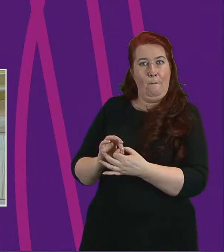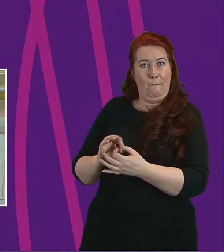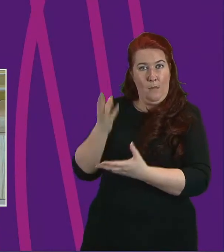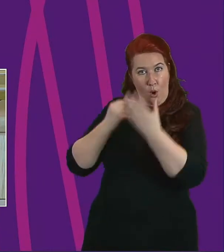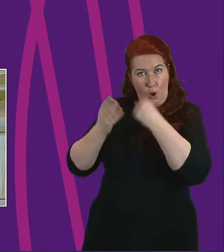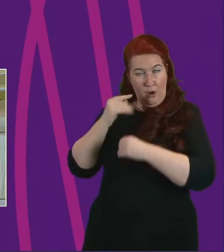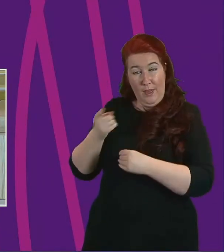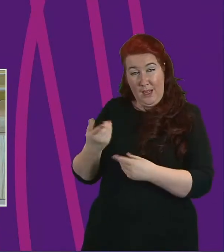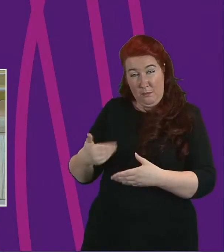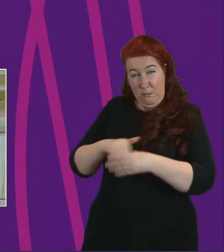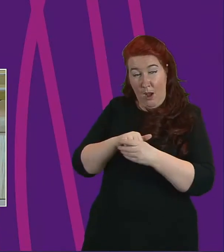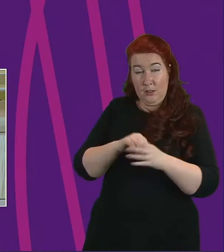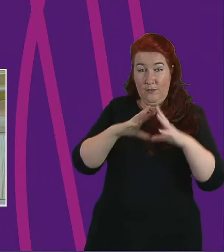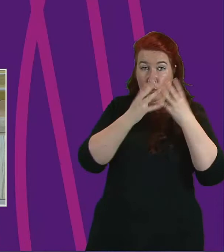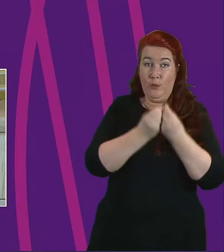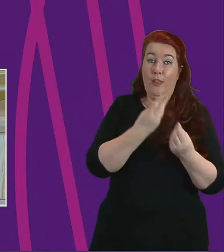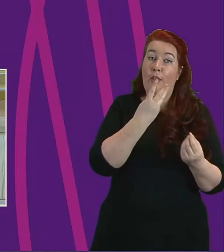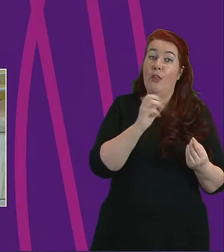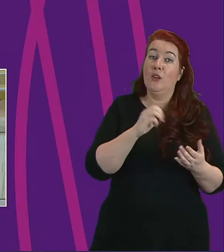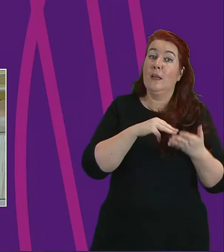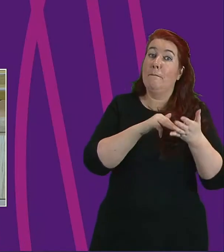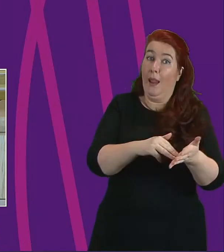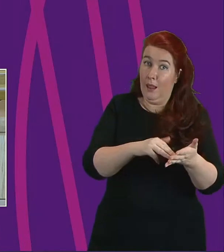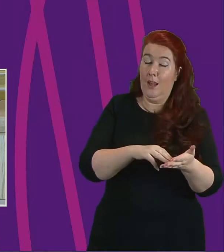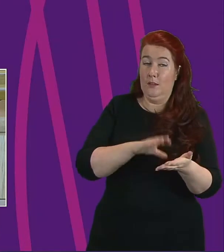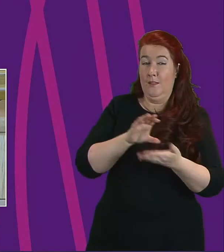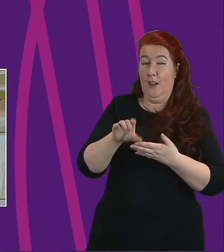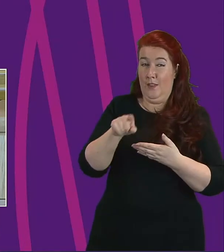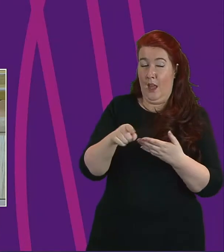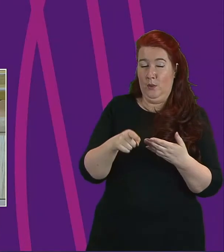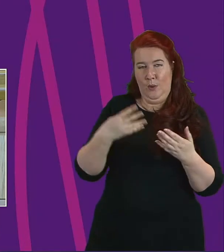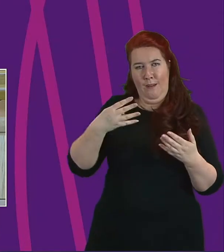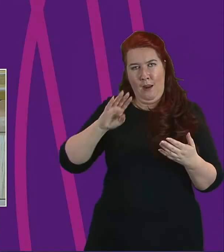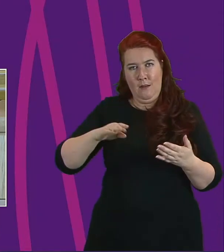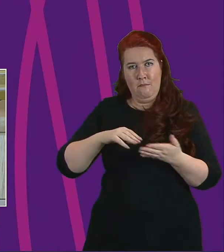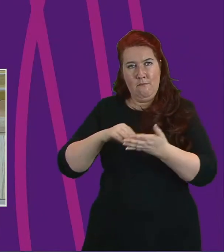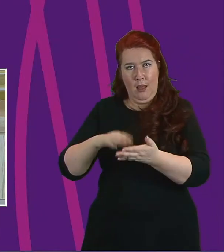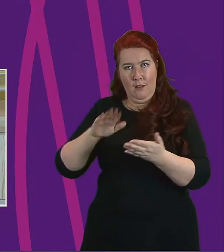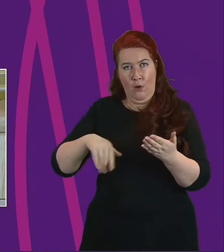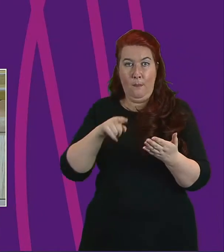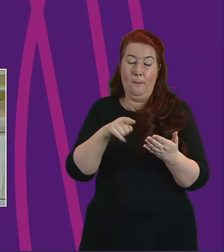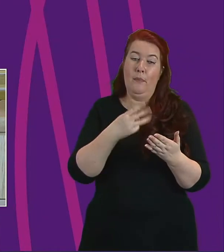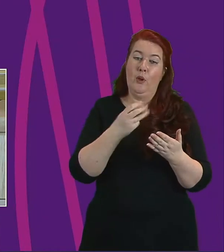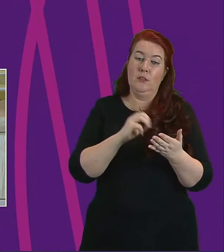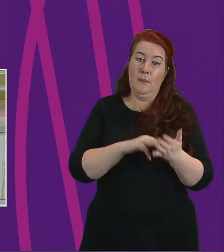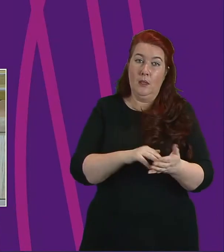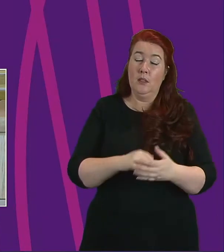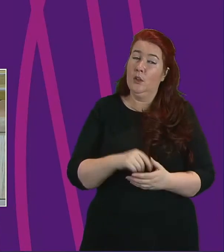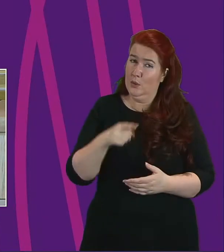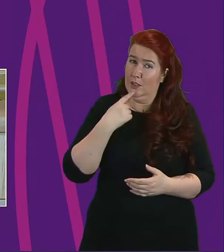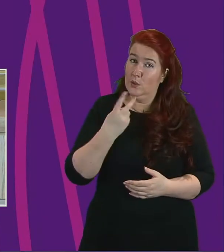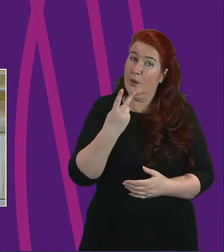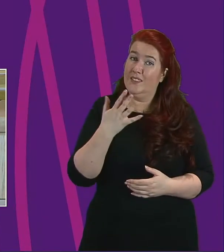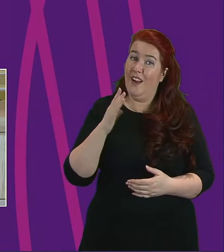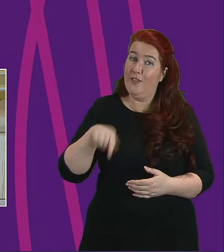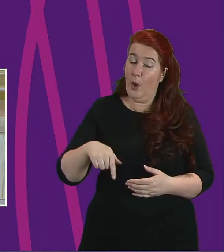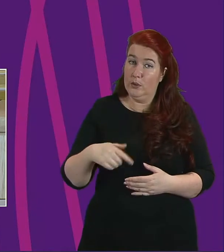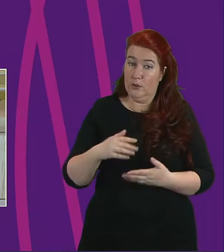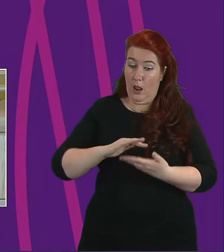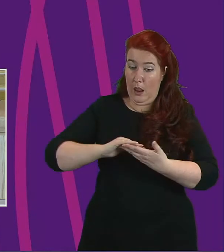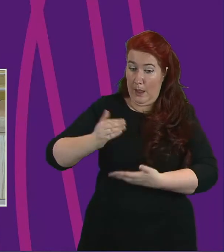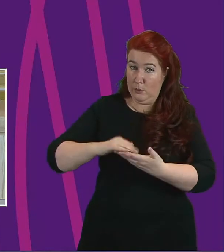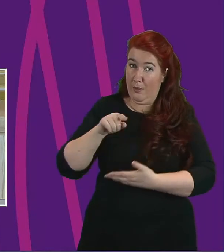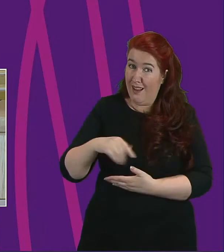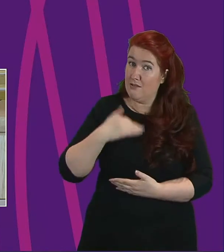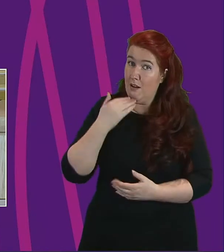30 million which is allocated to this. So can the Cabinet Secretary tell me whether 25,000 laptops will be enough to cover all disadvantaged children,